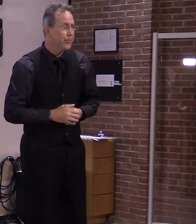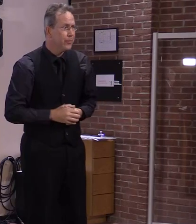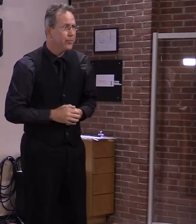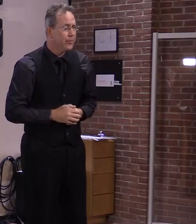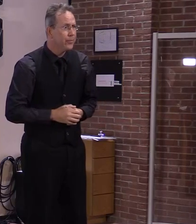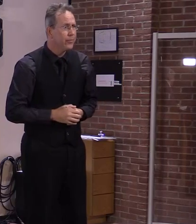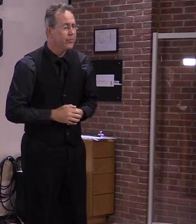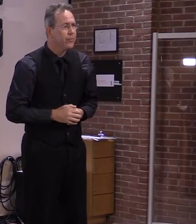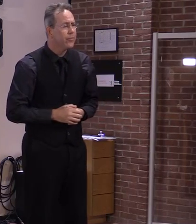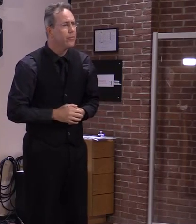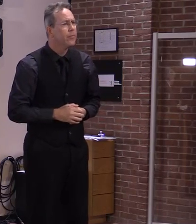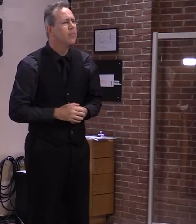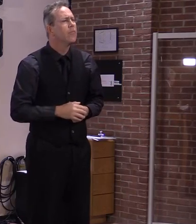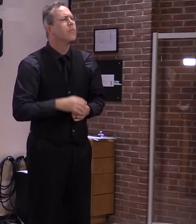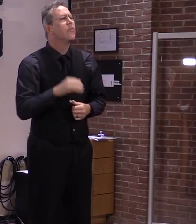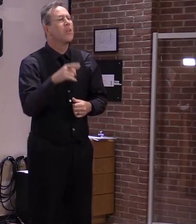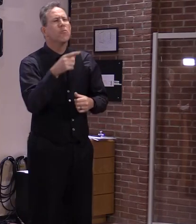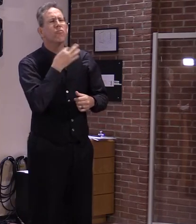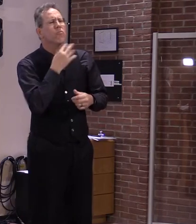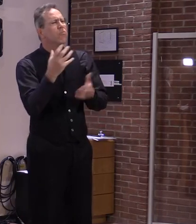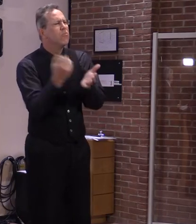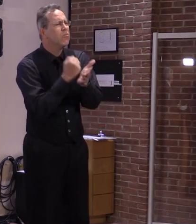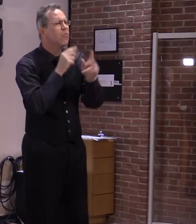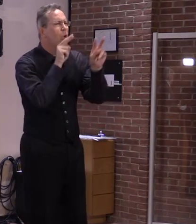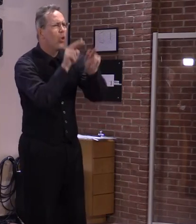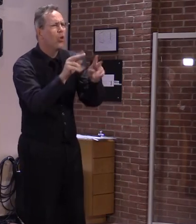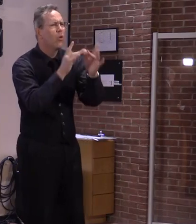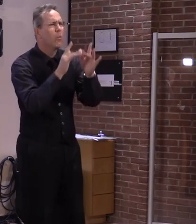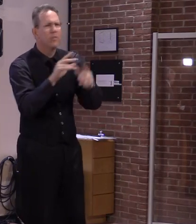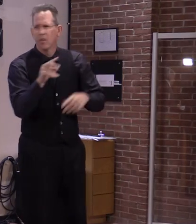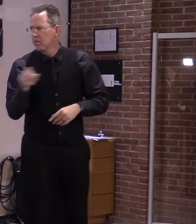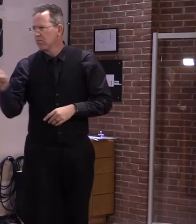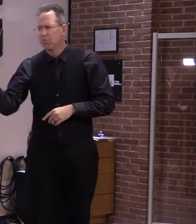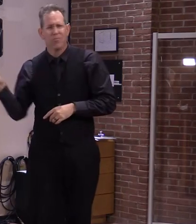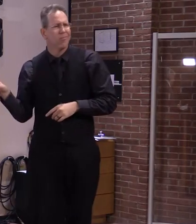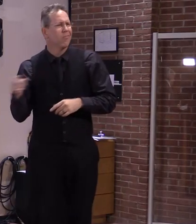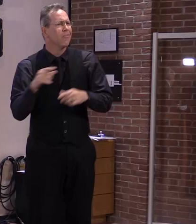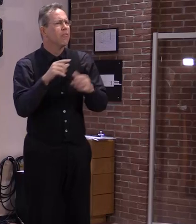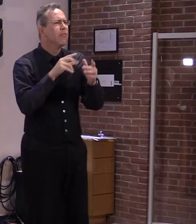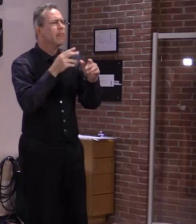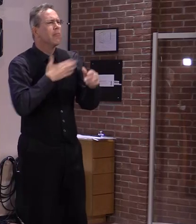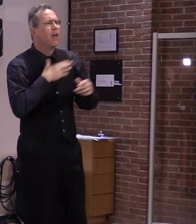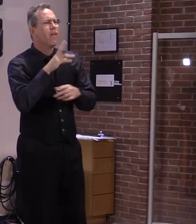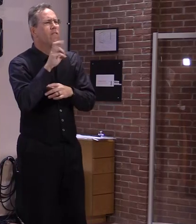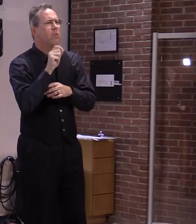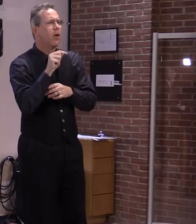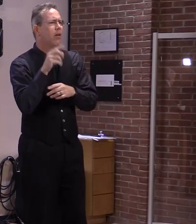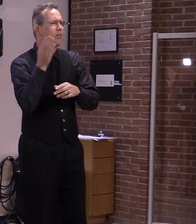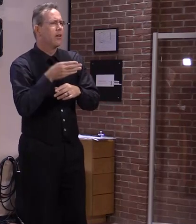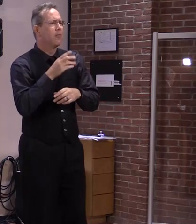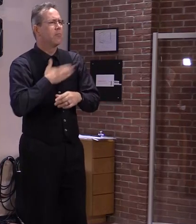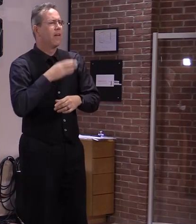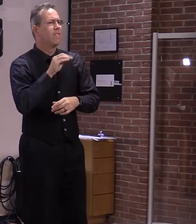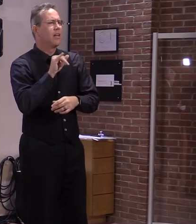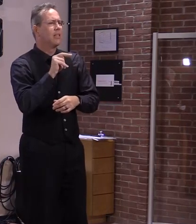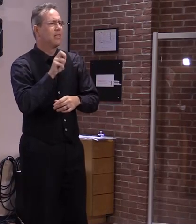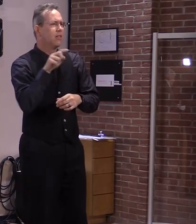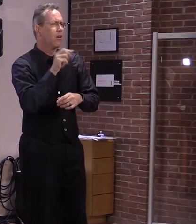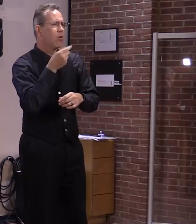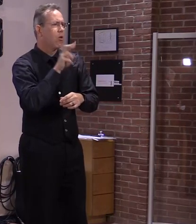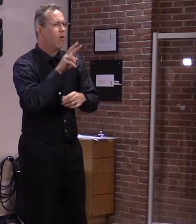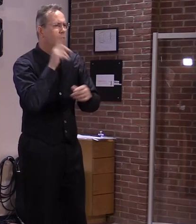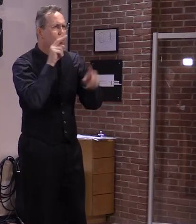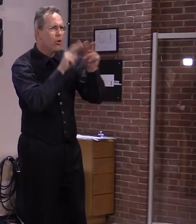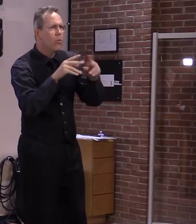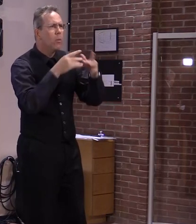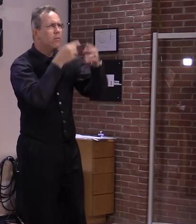healthvermont.gov/myvaccine to look for locations, times, and other opportunities to make appointments or walk-ins. As you